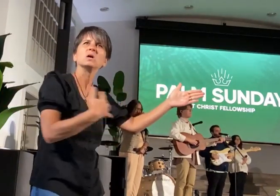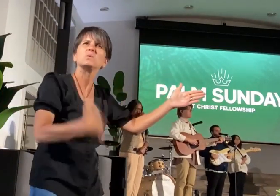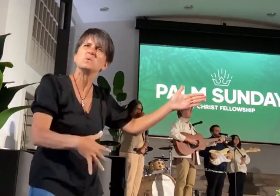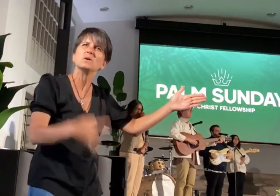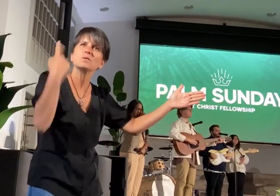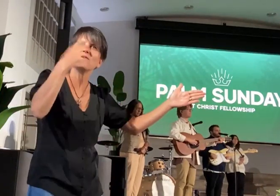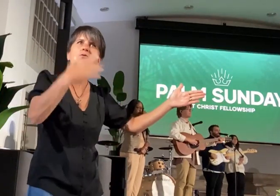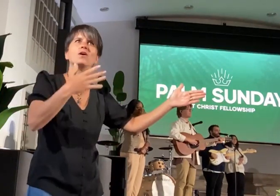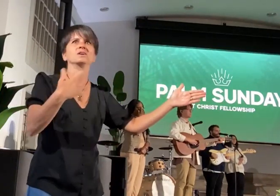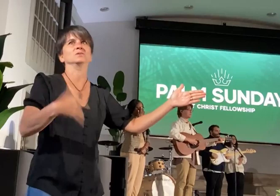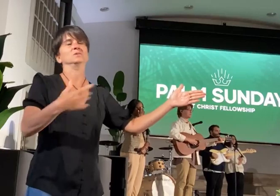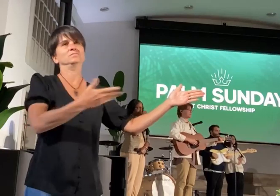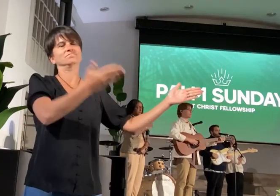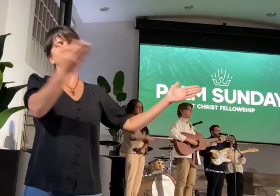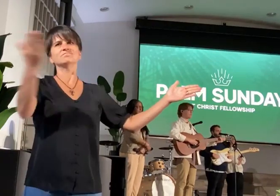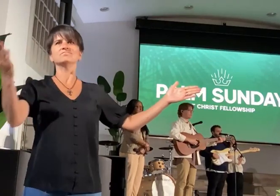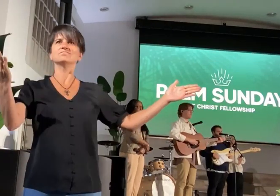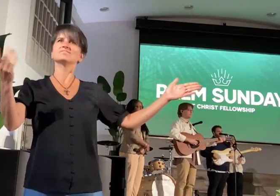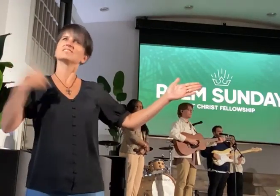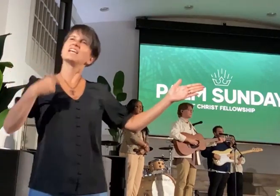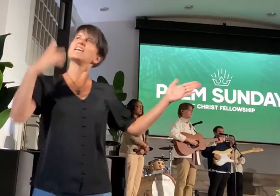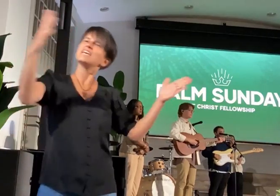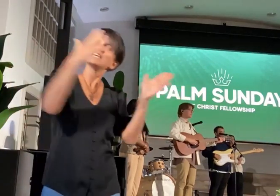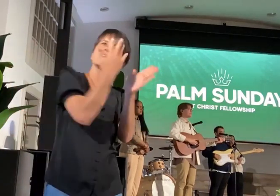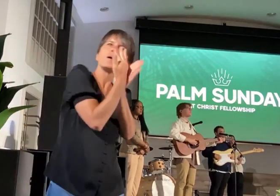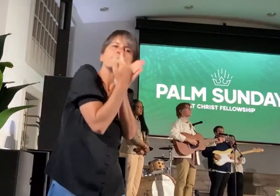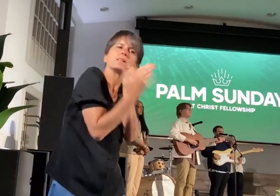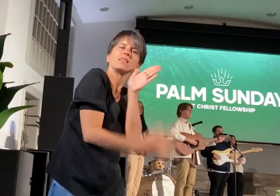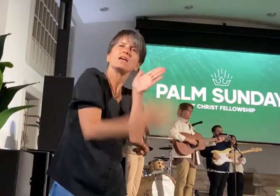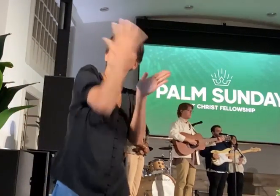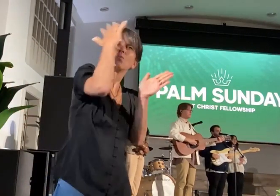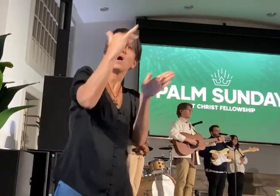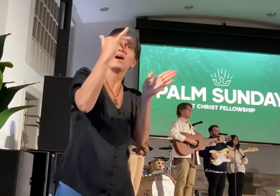Jesus bled from his hands because my hands are unclean.